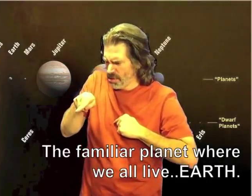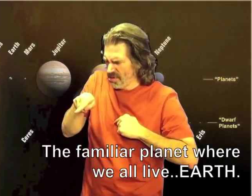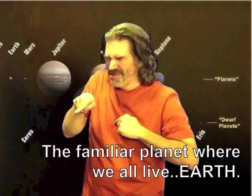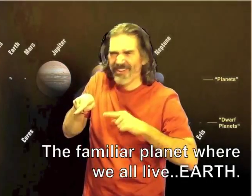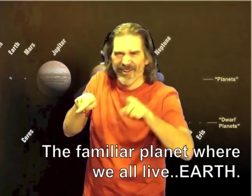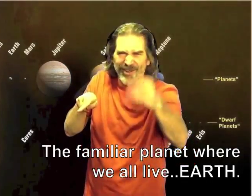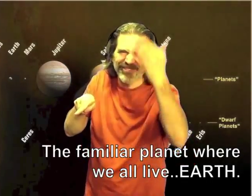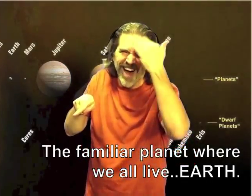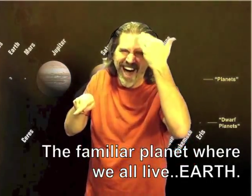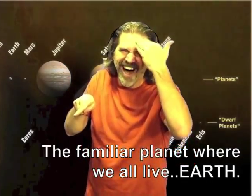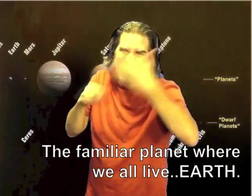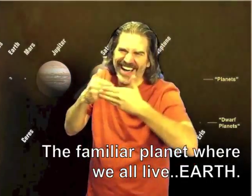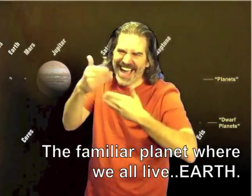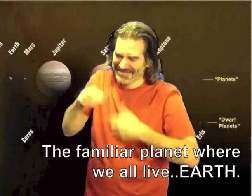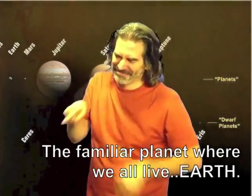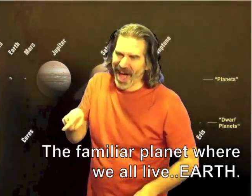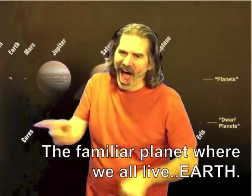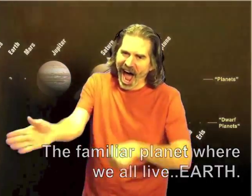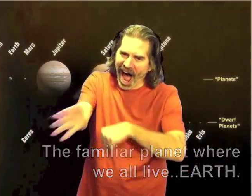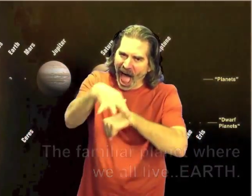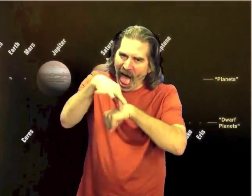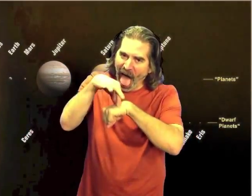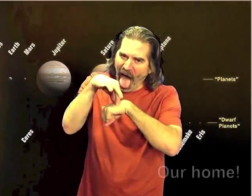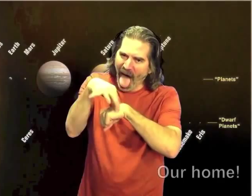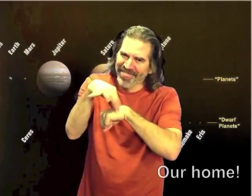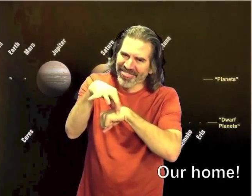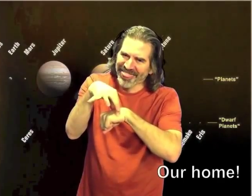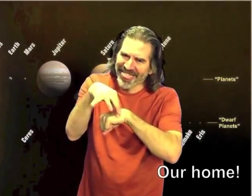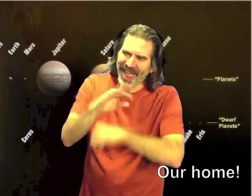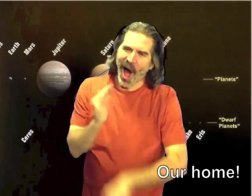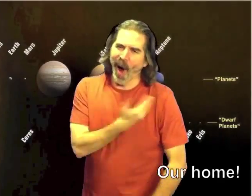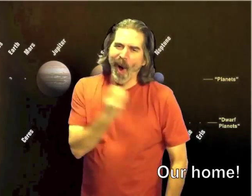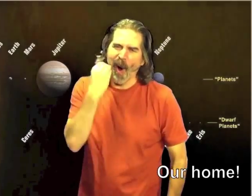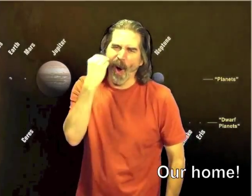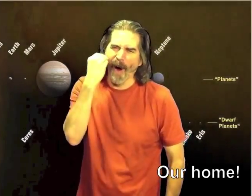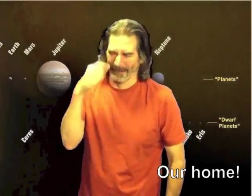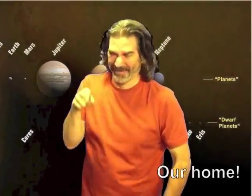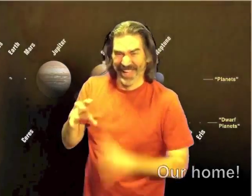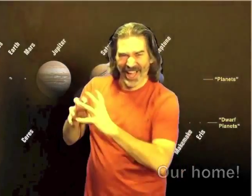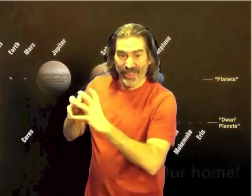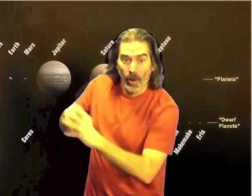the familiar planet where we all live, Earth, our home.